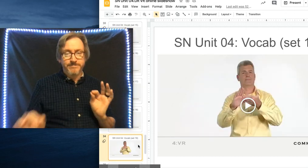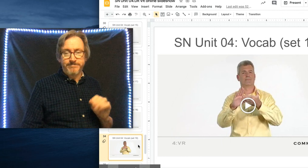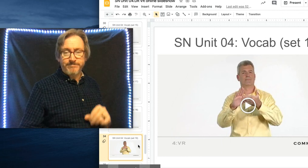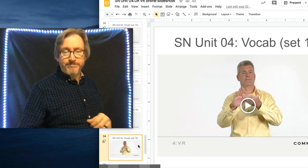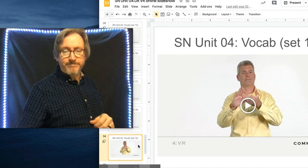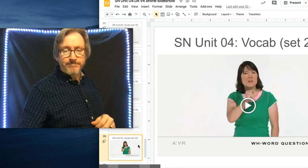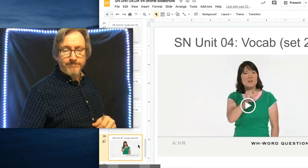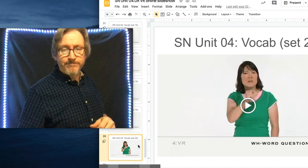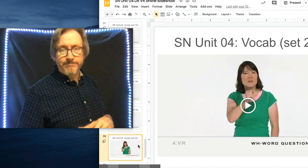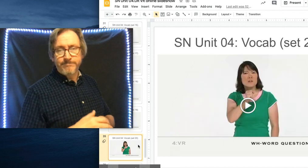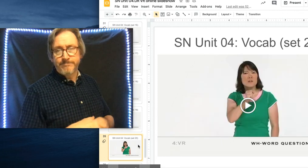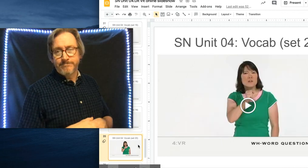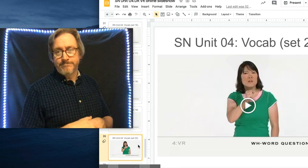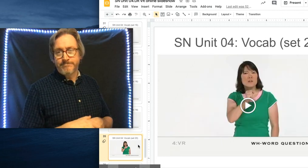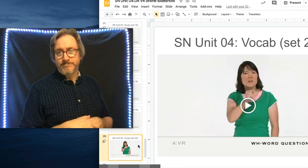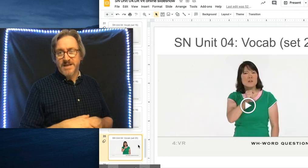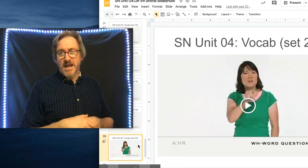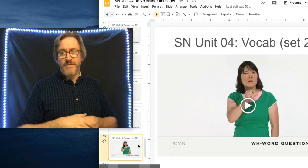comments.